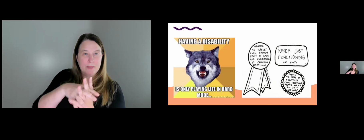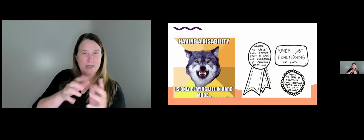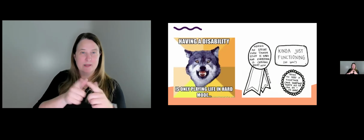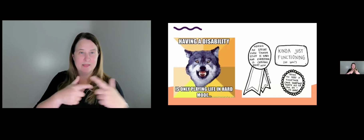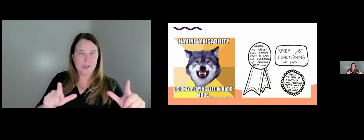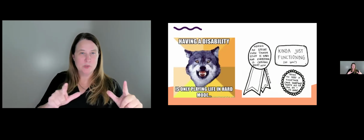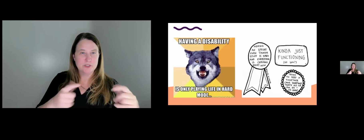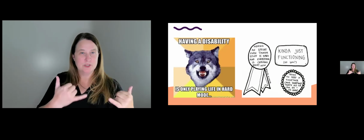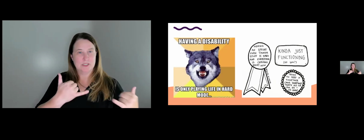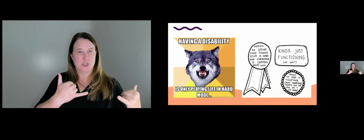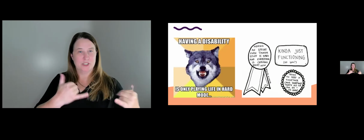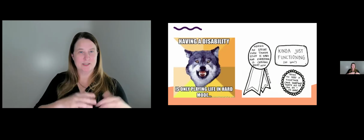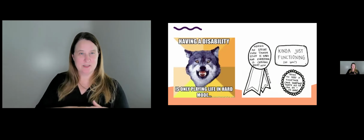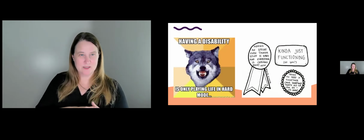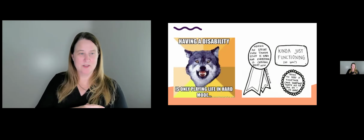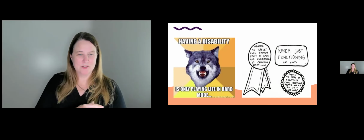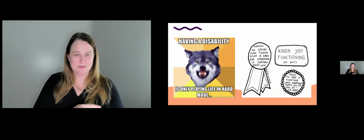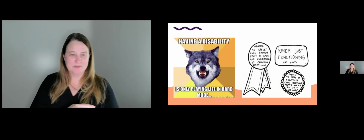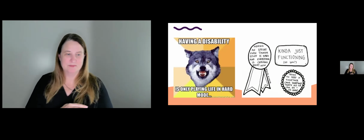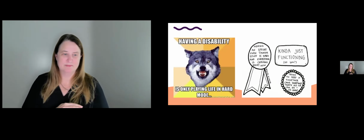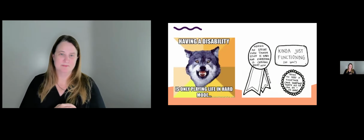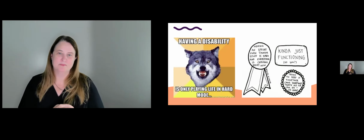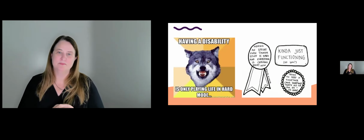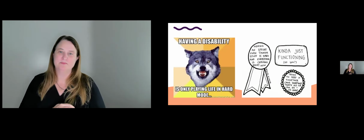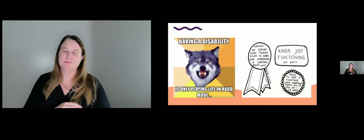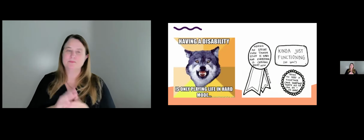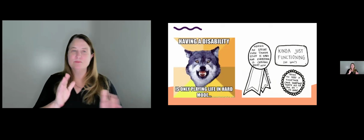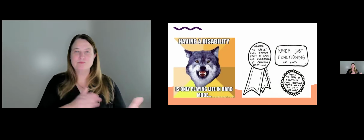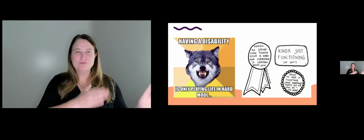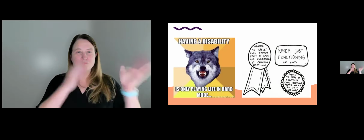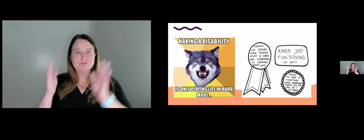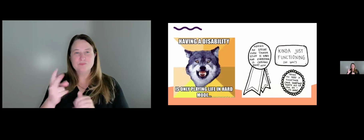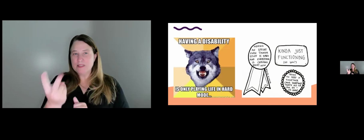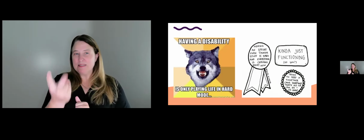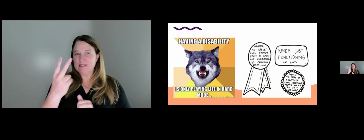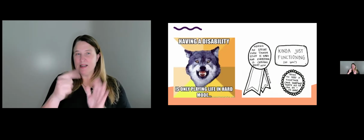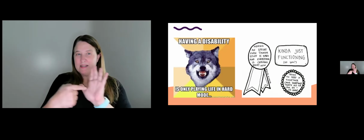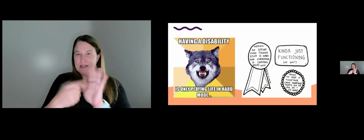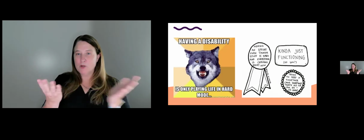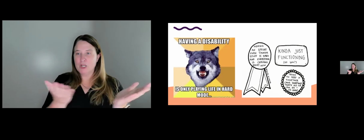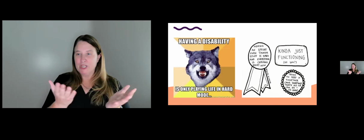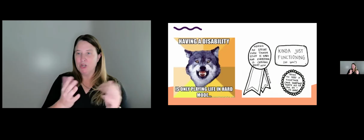So it's something that's culturally embedded language.